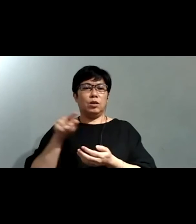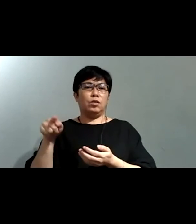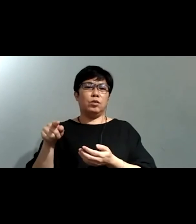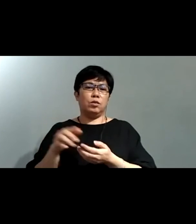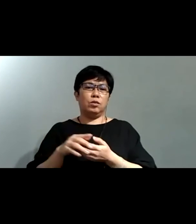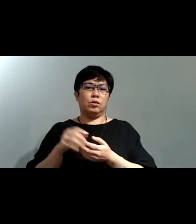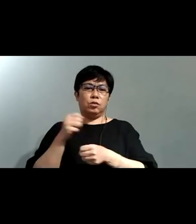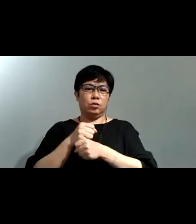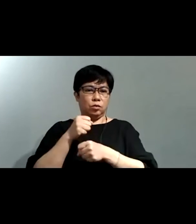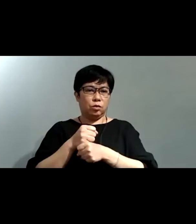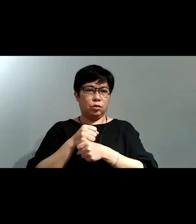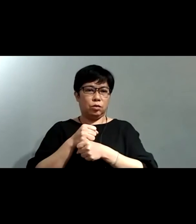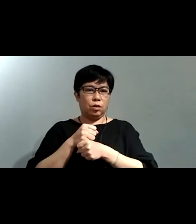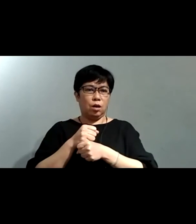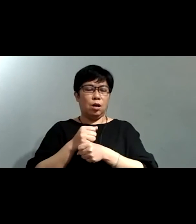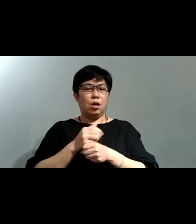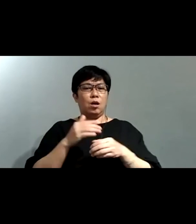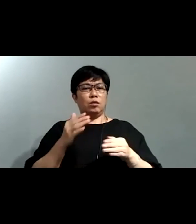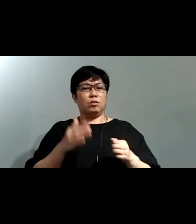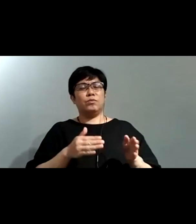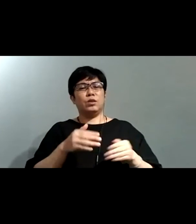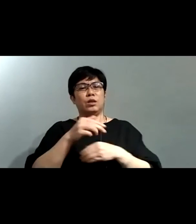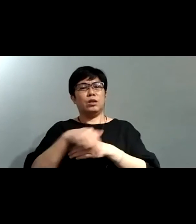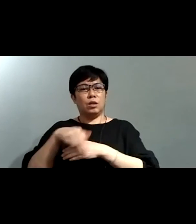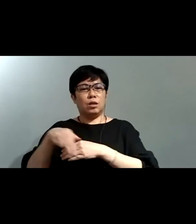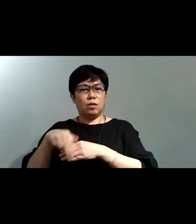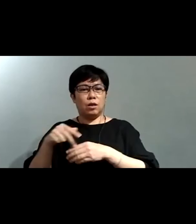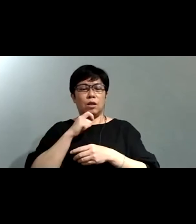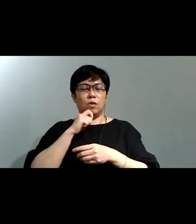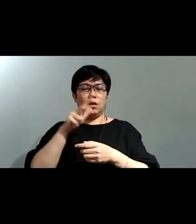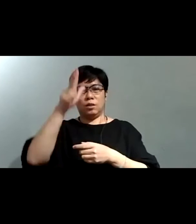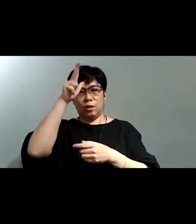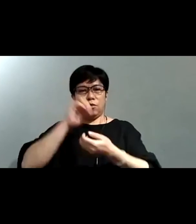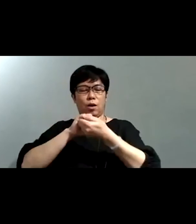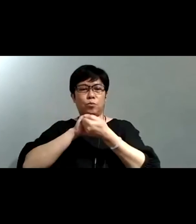government officials. Iris, please. Thank you. Yes.